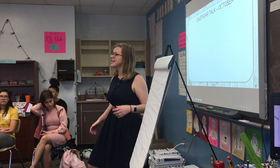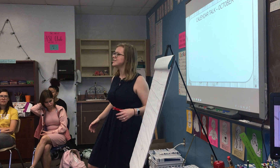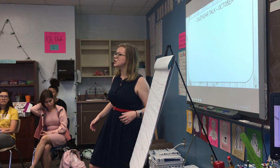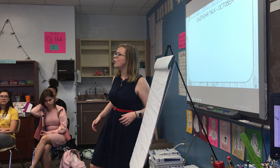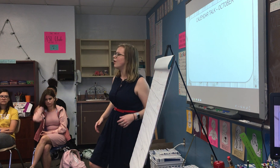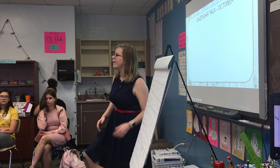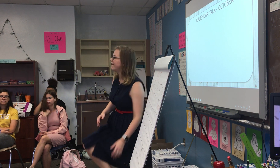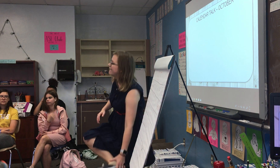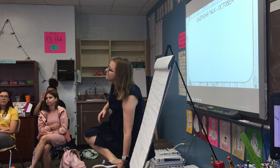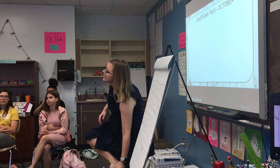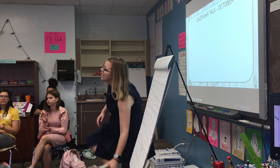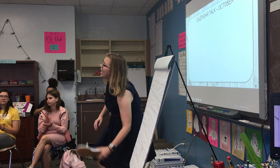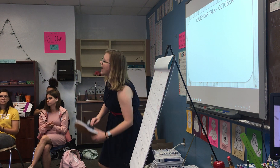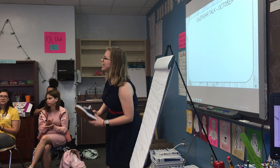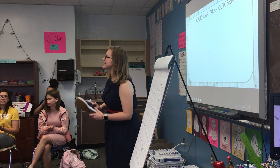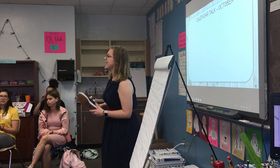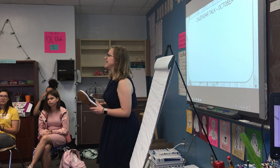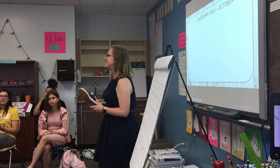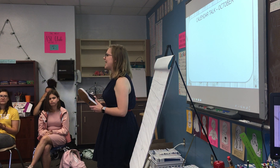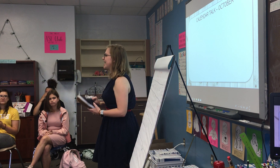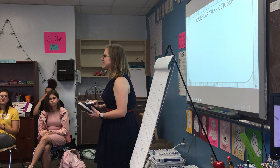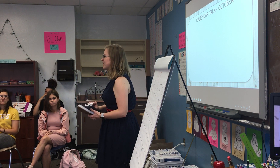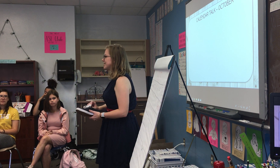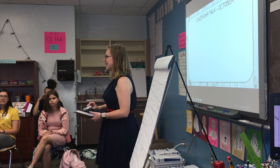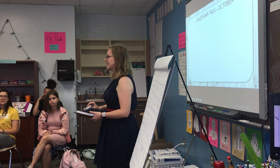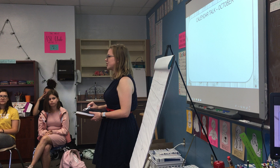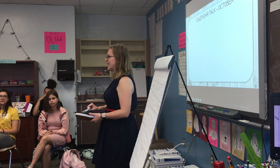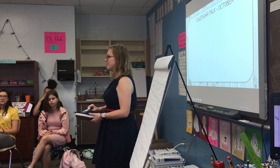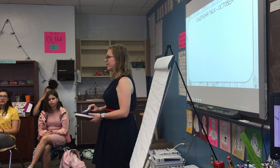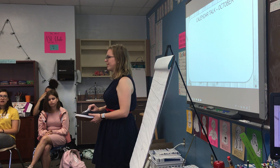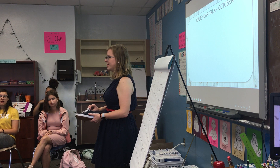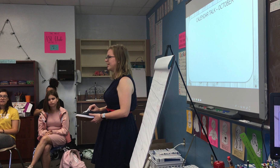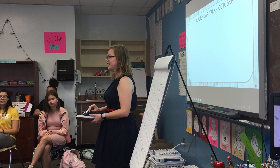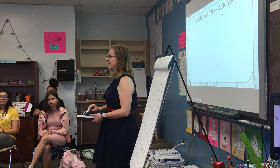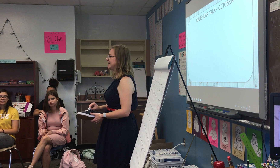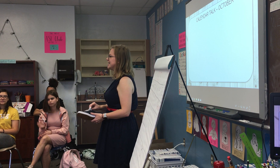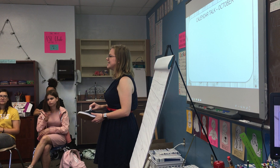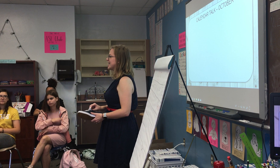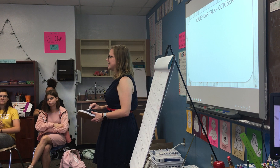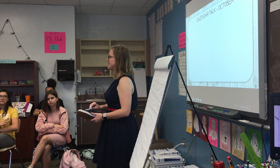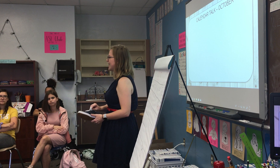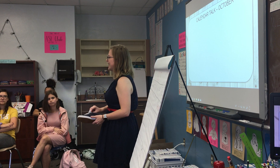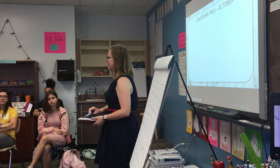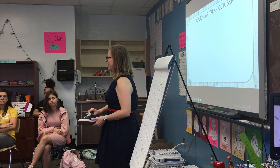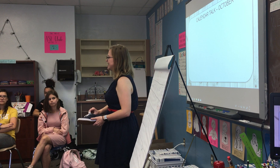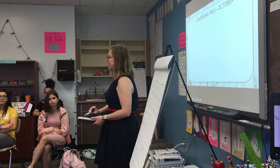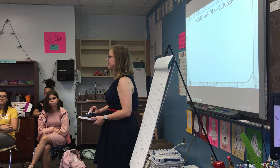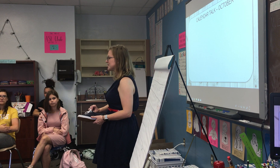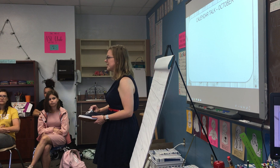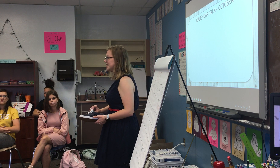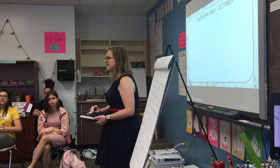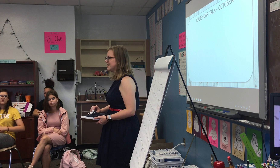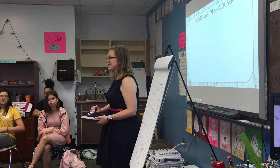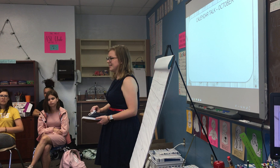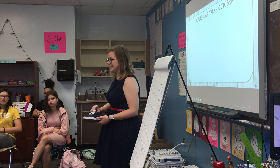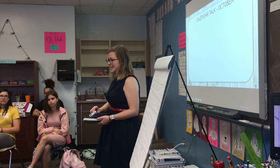sign school? How do you sign desk / table? It's the exact same sign. Okay, desk,